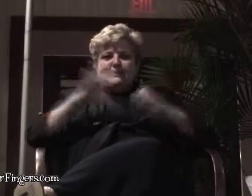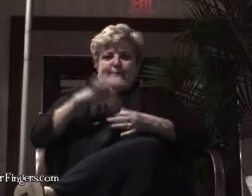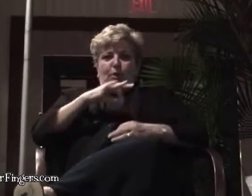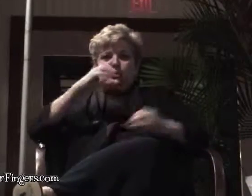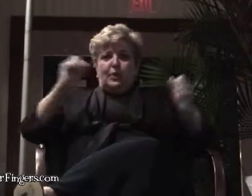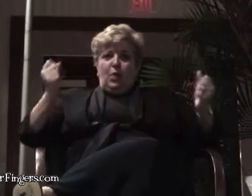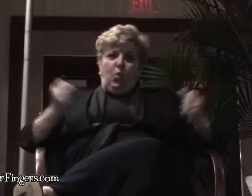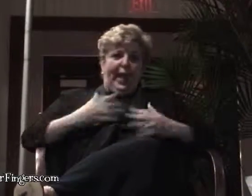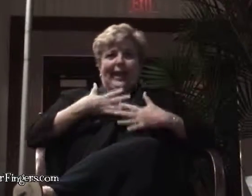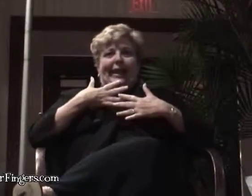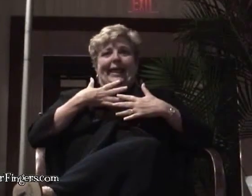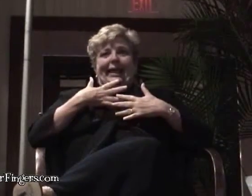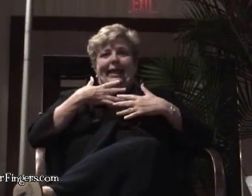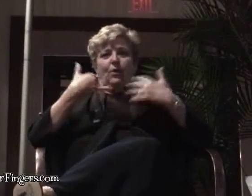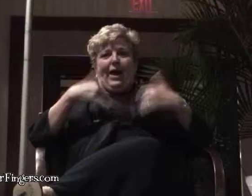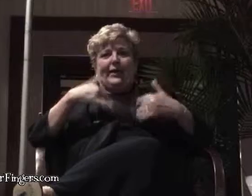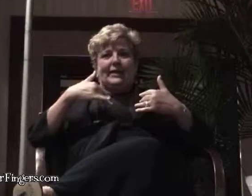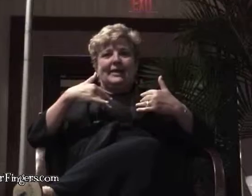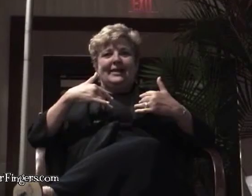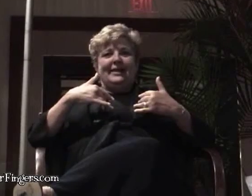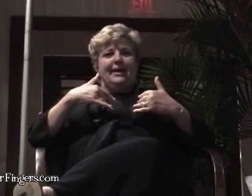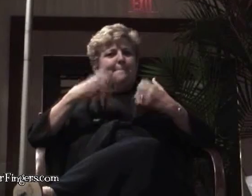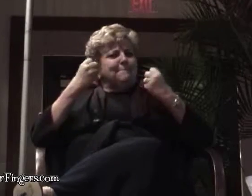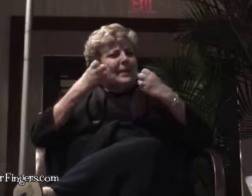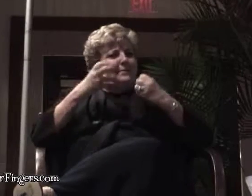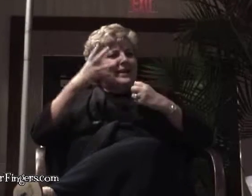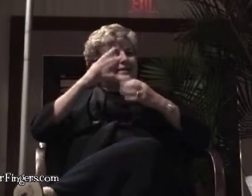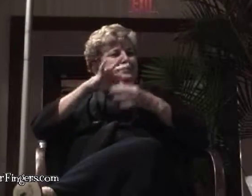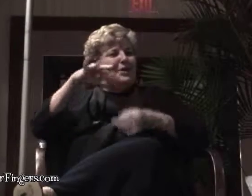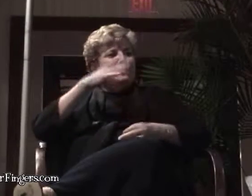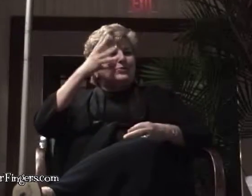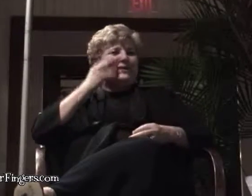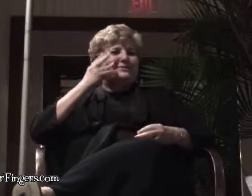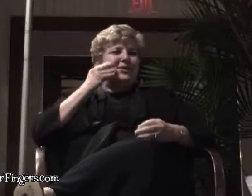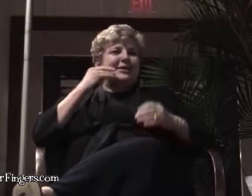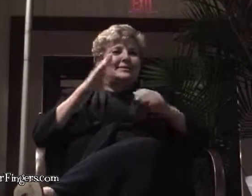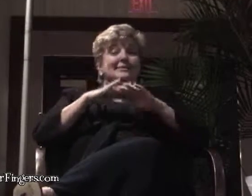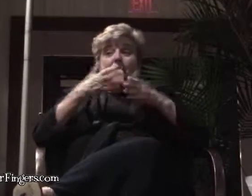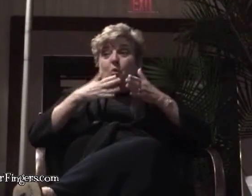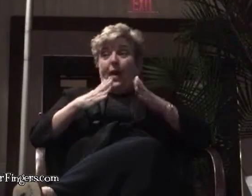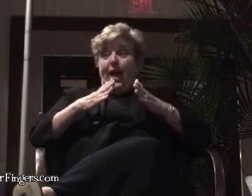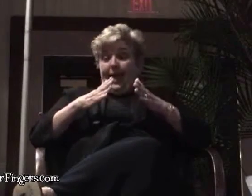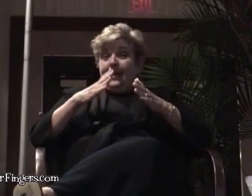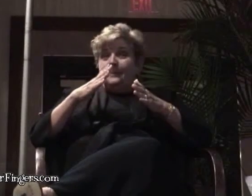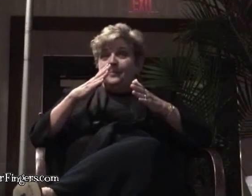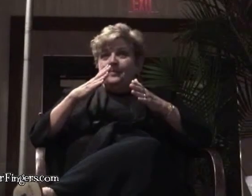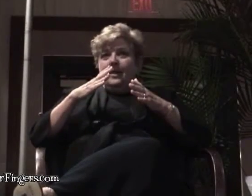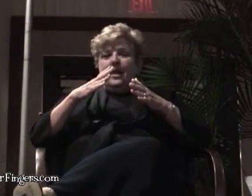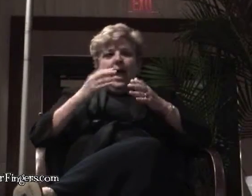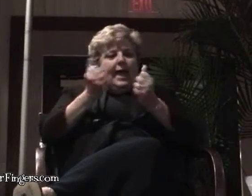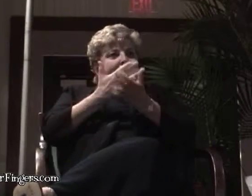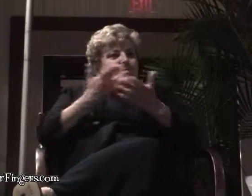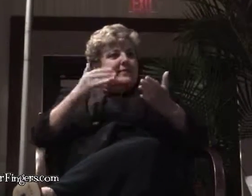had many, many, many spiritual experiences on the way to this spiritual awakening. And what's happened is everything in my life has been made